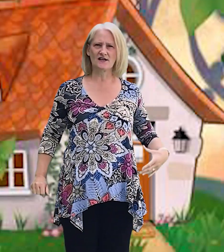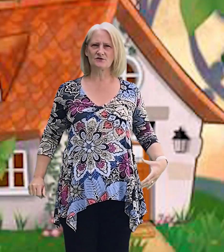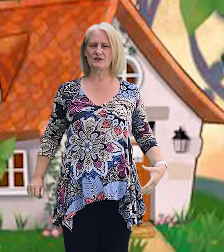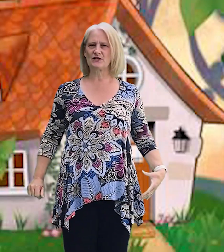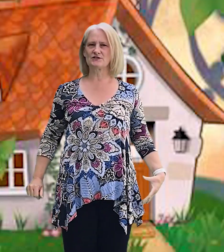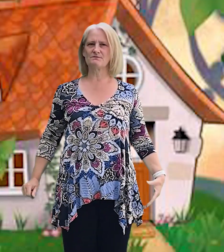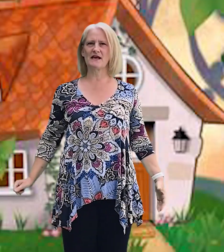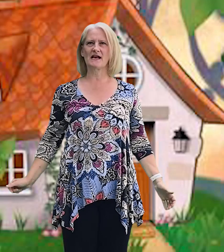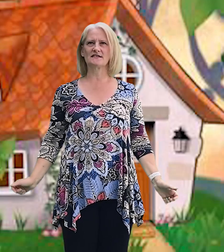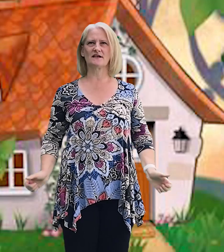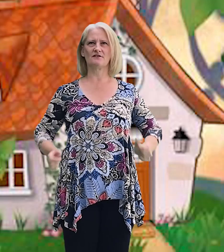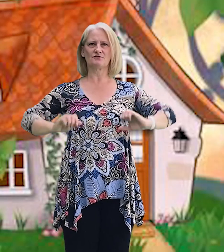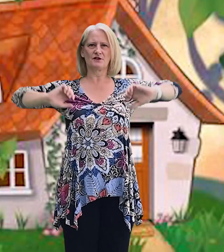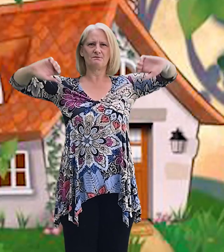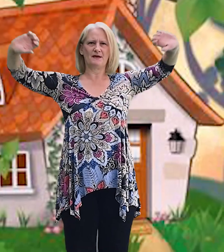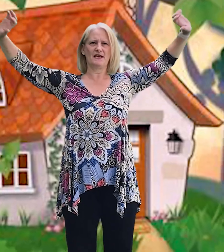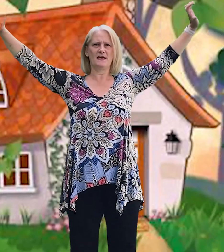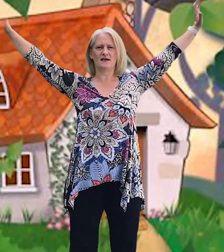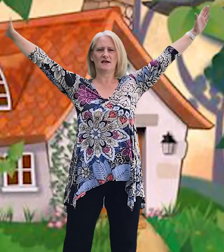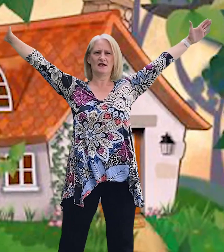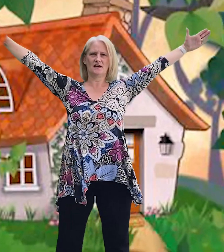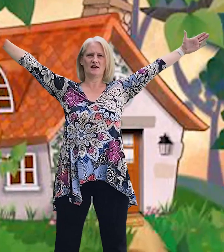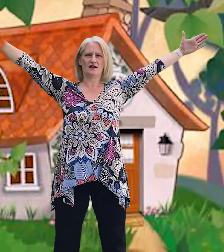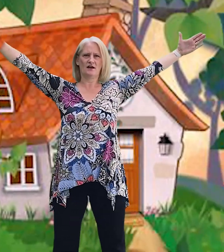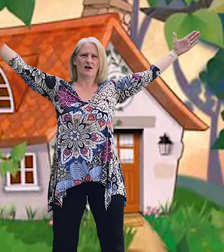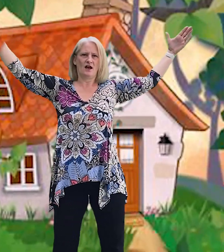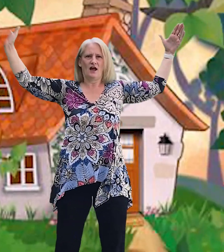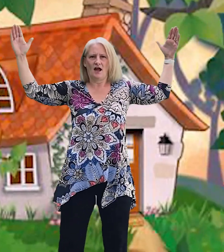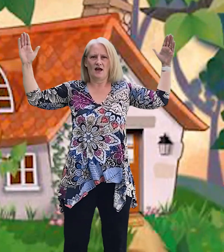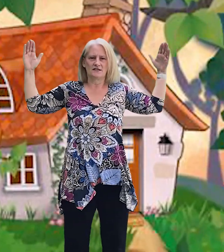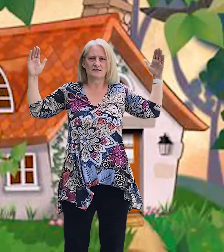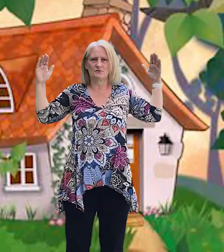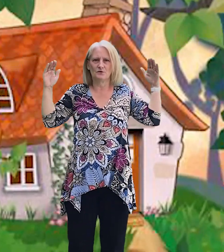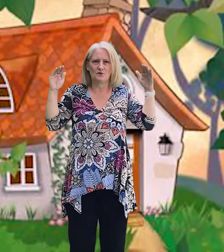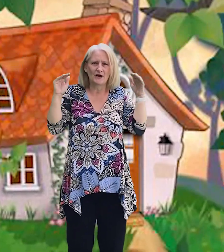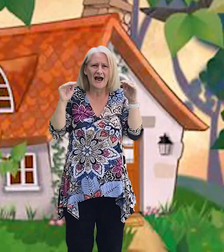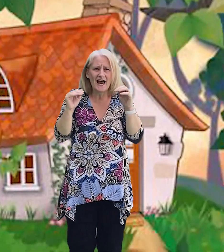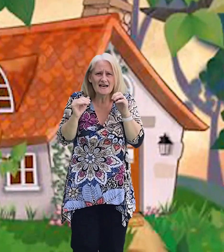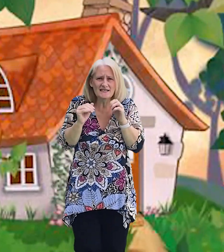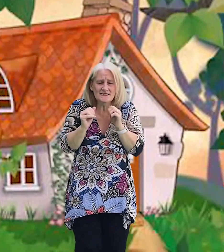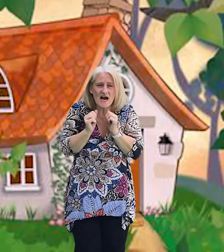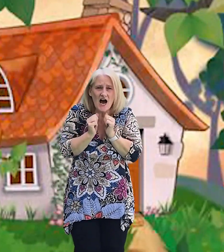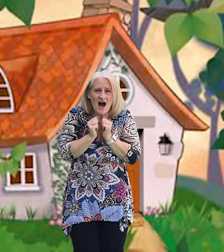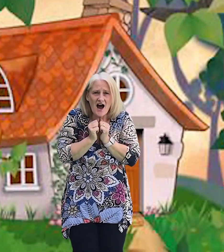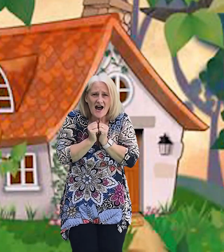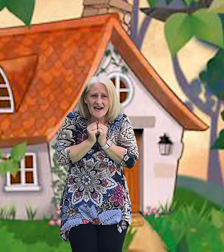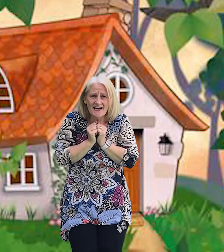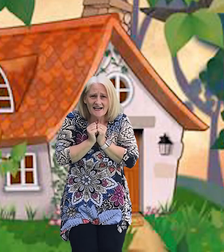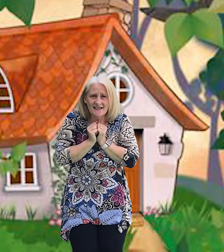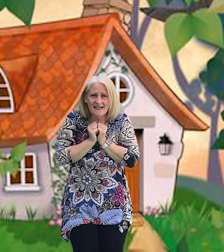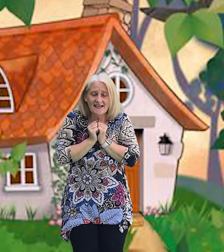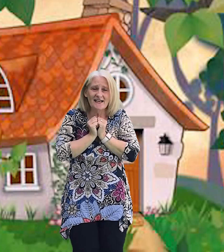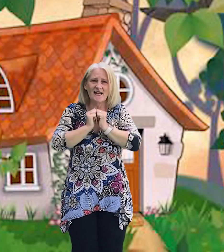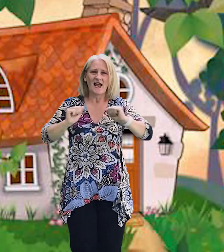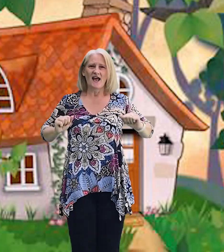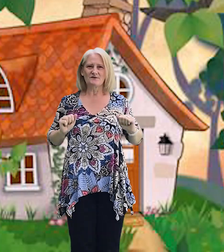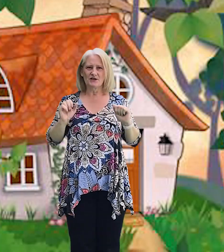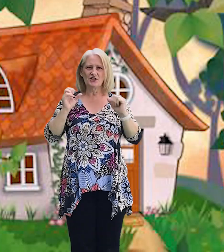we're going to make ourselves very big and small and tiny. We're going